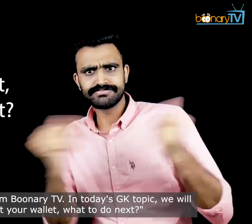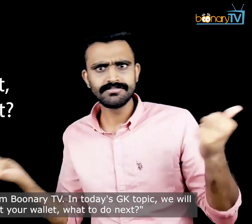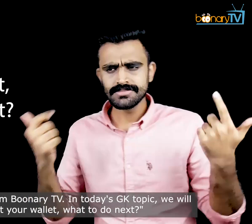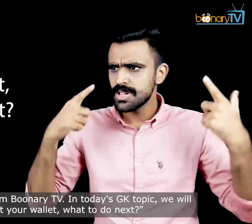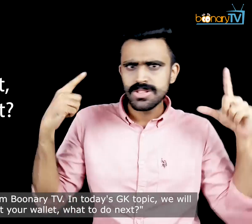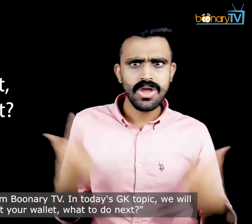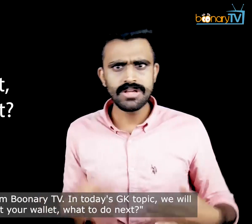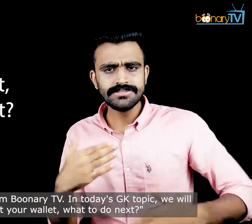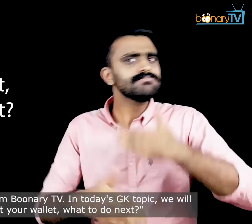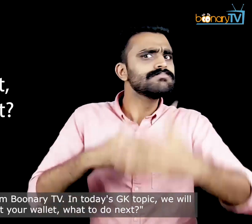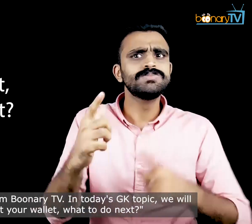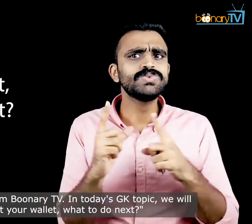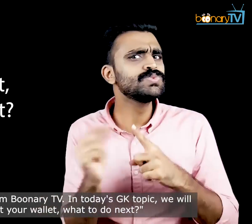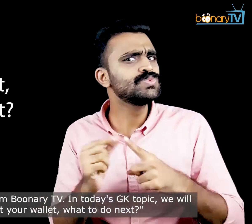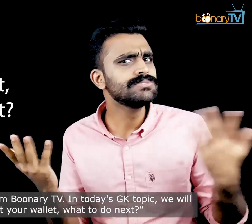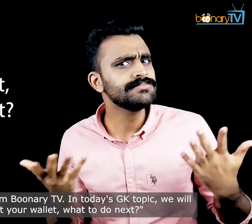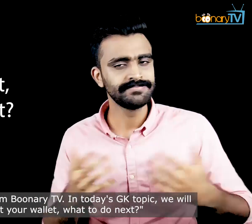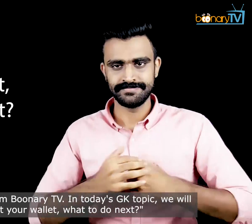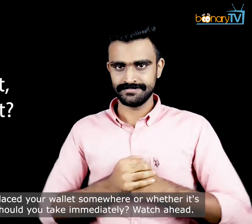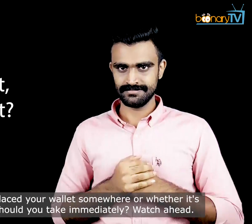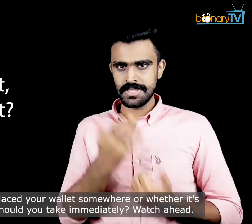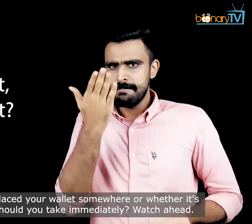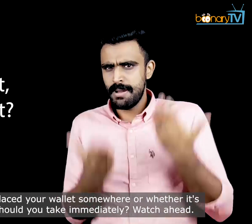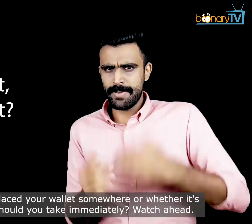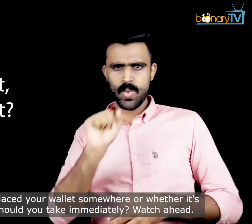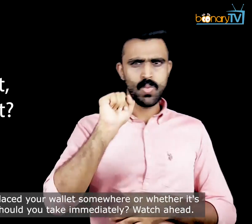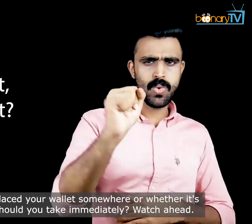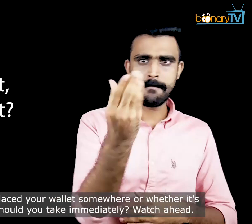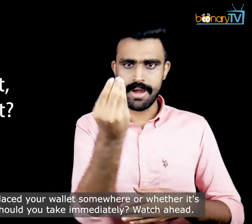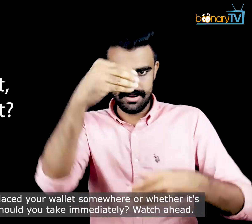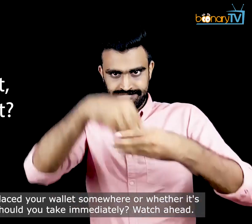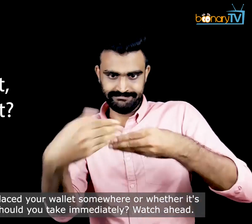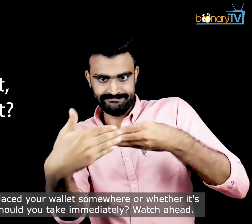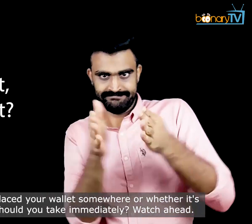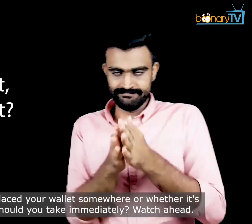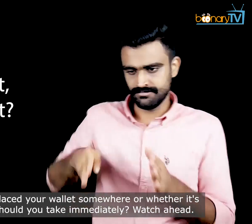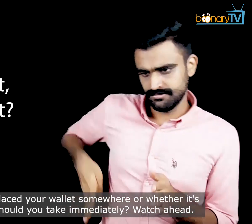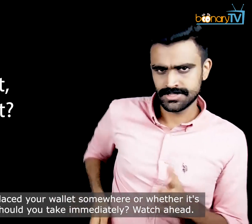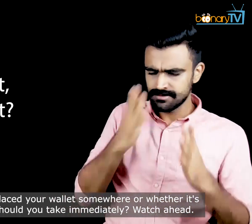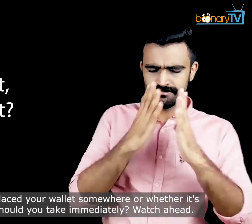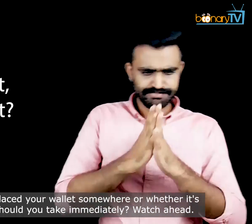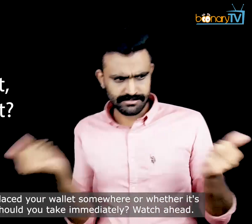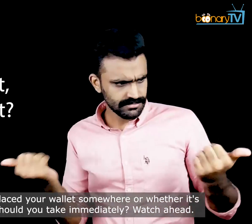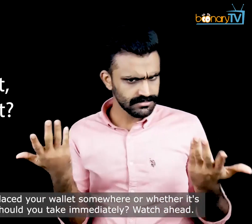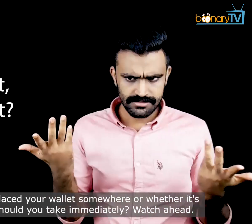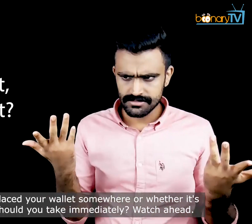wallet? What to do next? Whether you've misplaced your wallet somewhere or whether